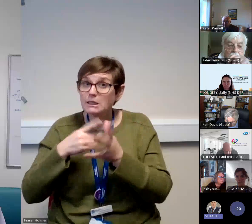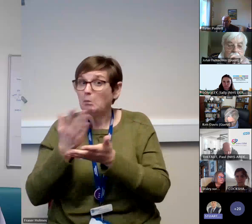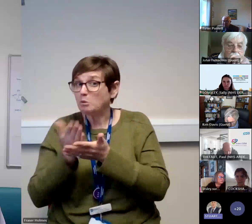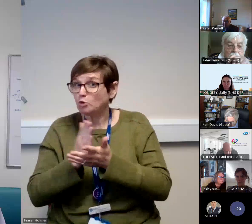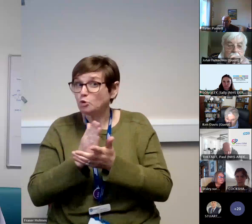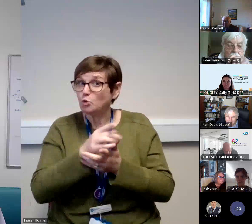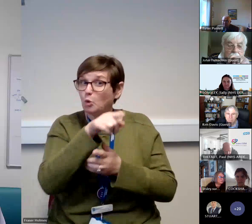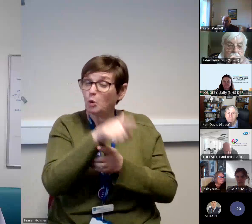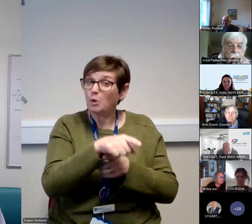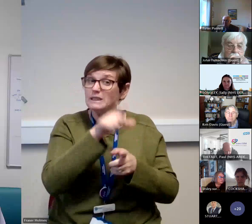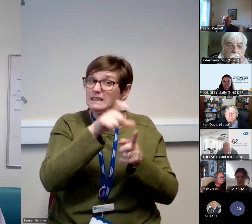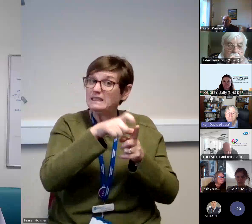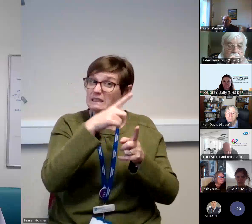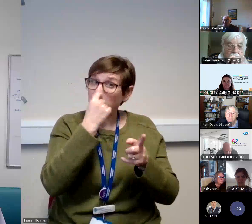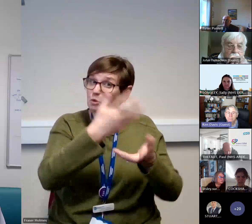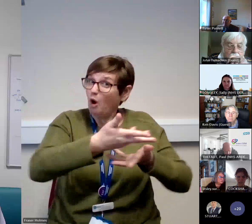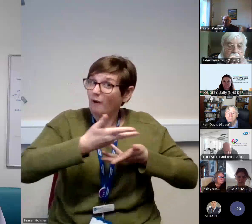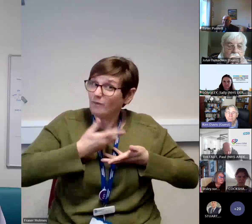offer.